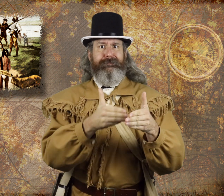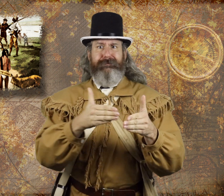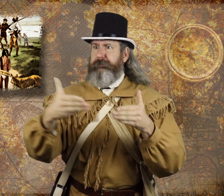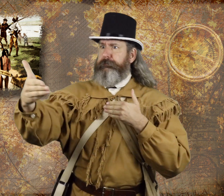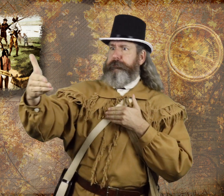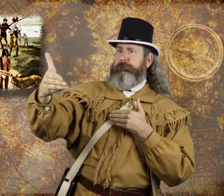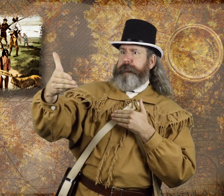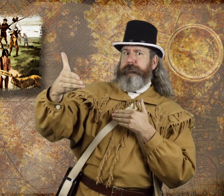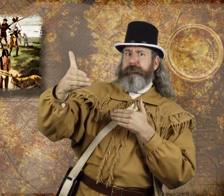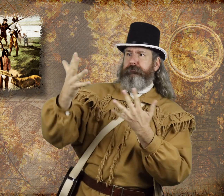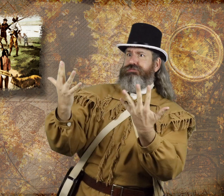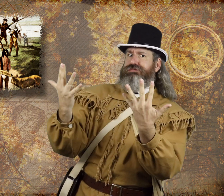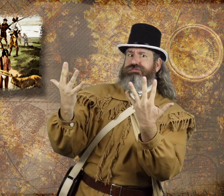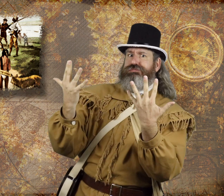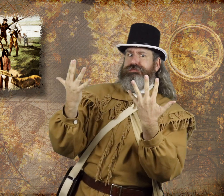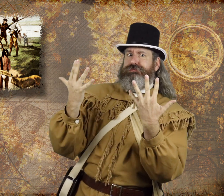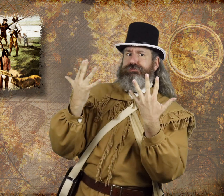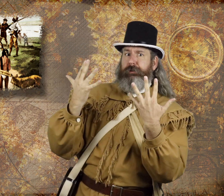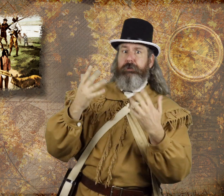Winter was coming,